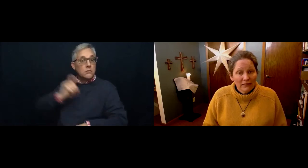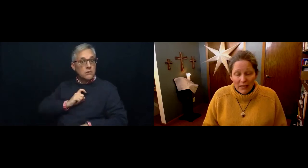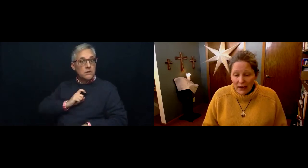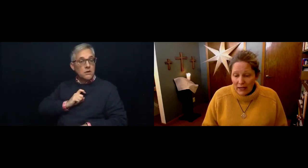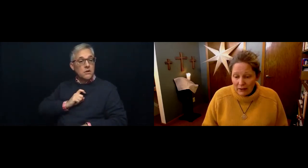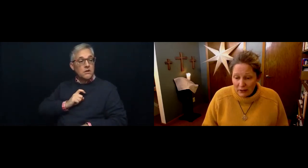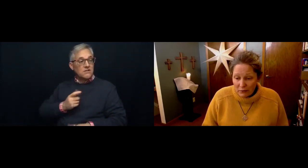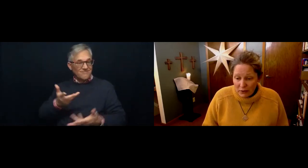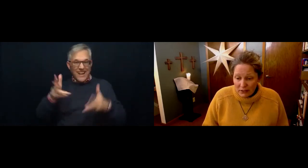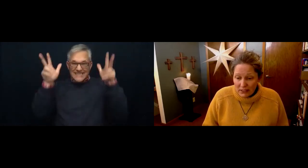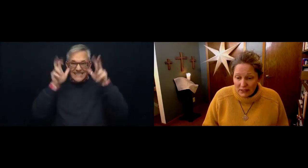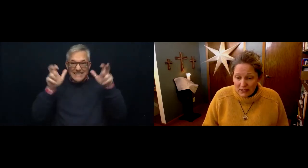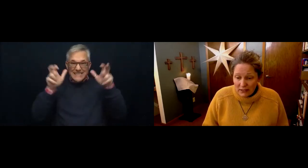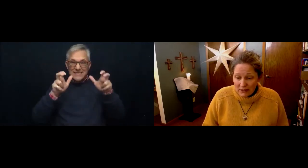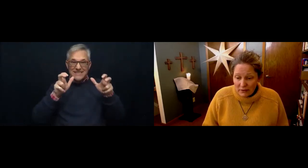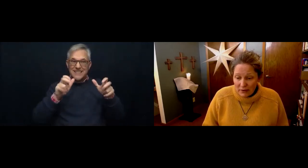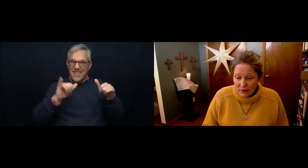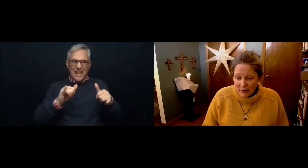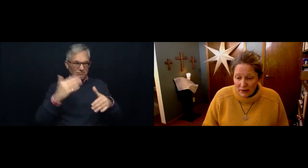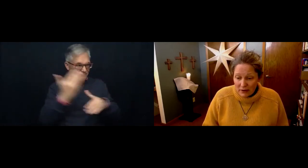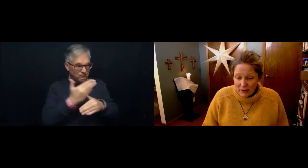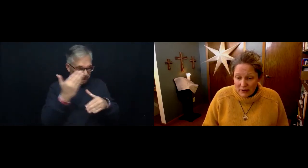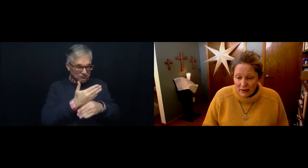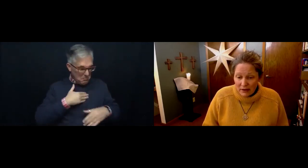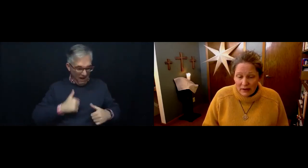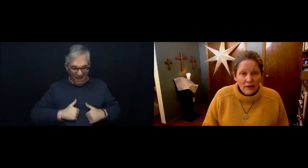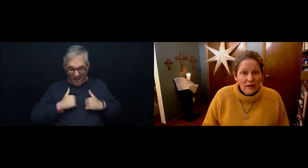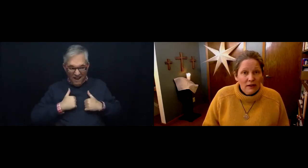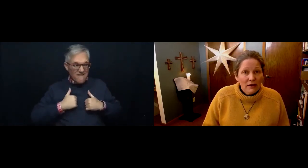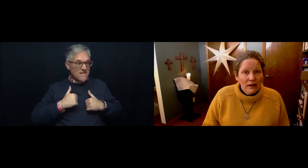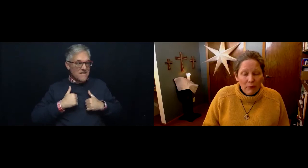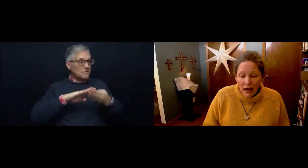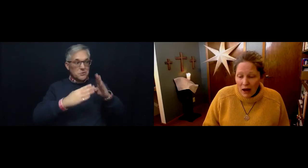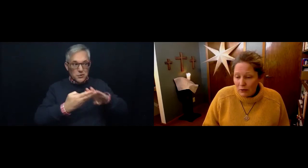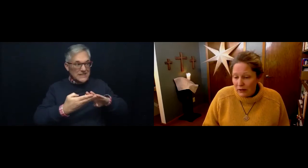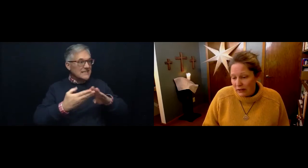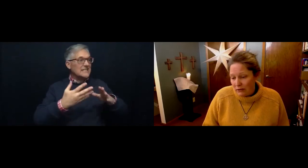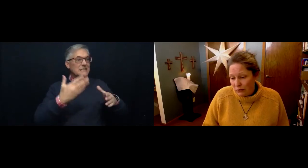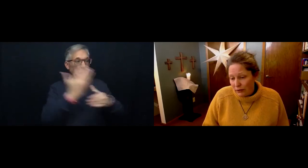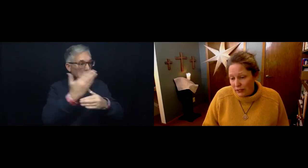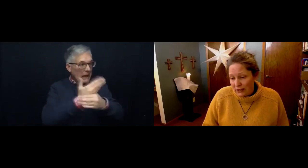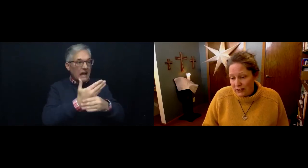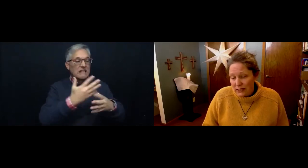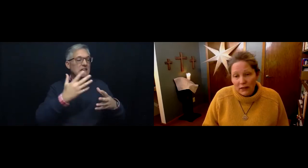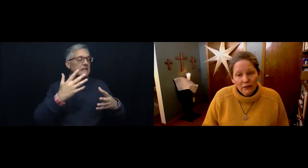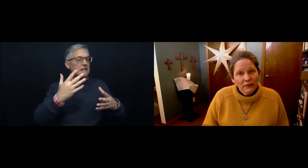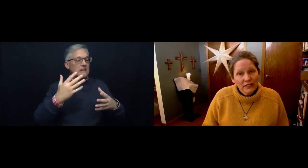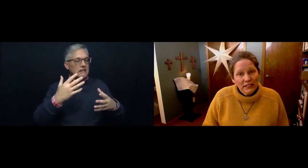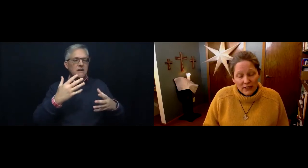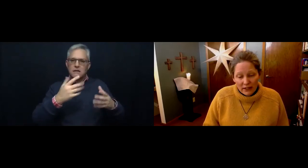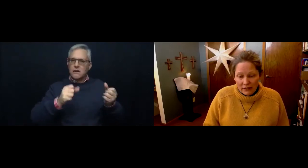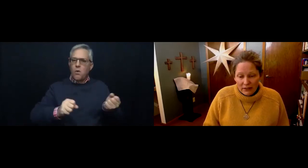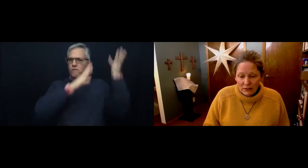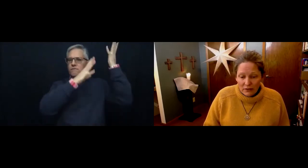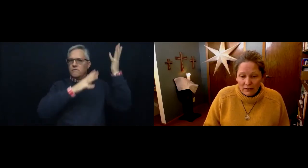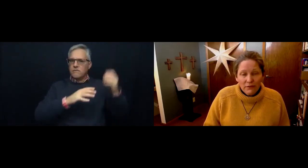lives and our communities. power and authority to heal the